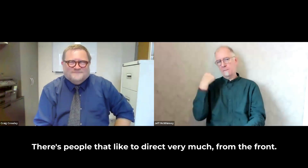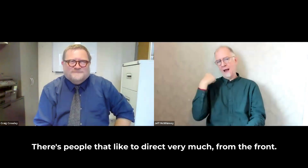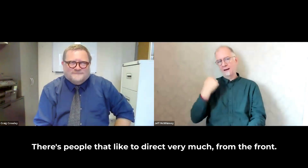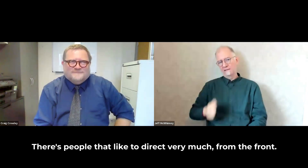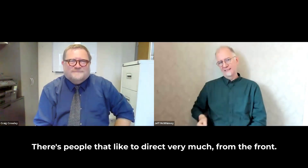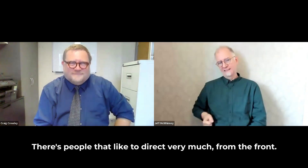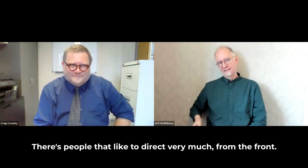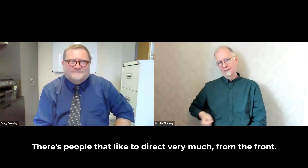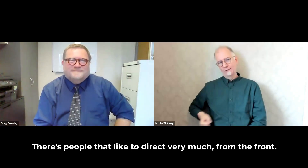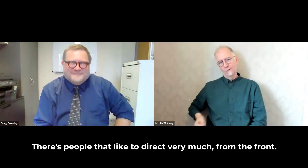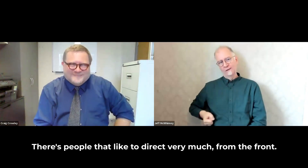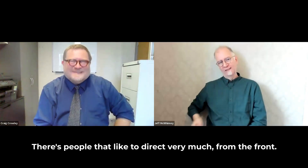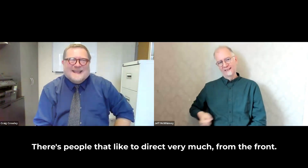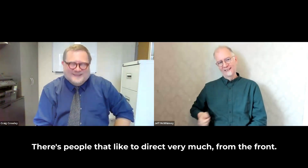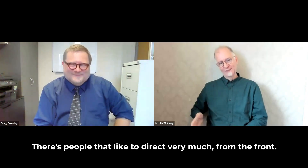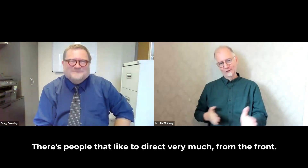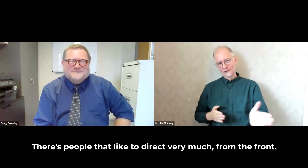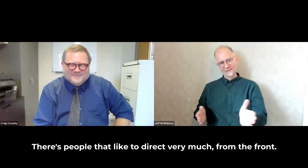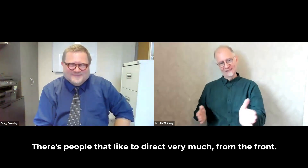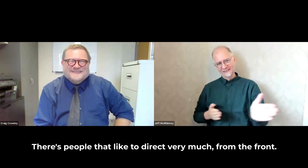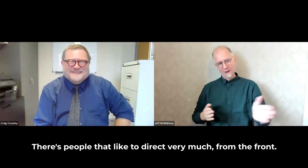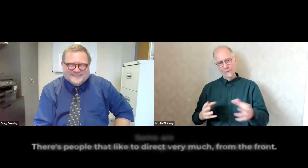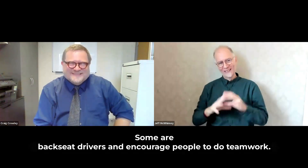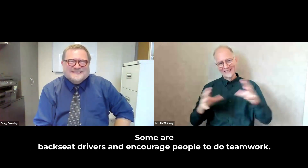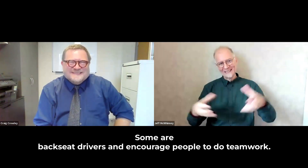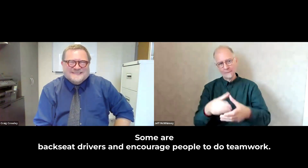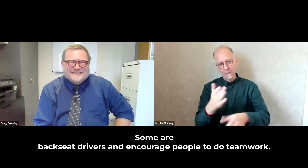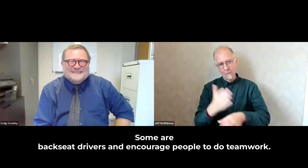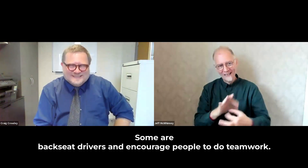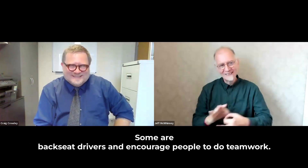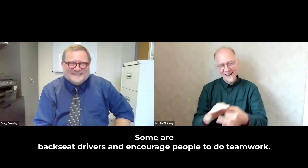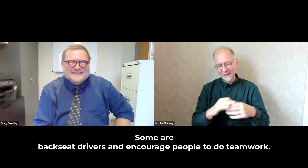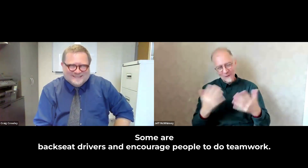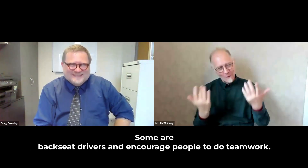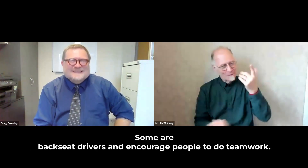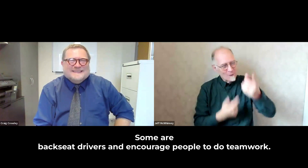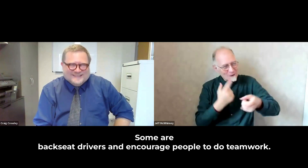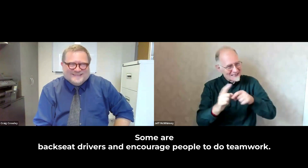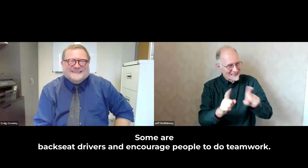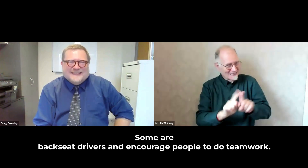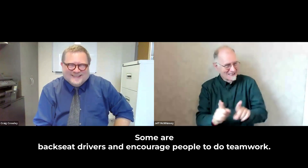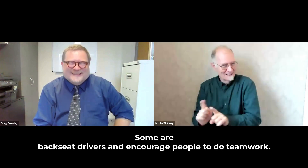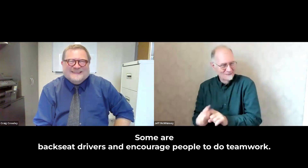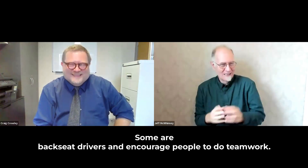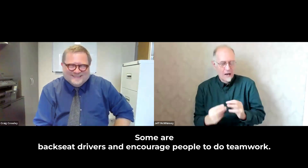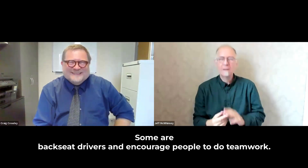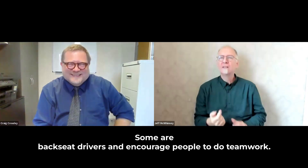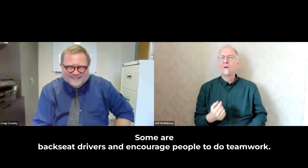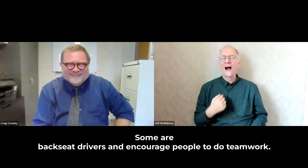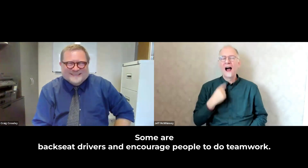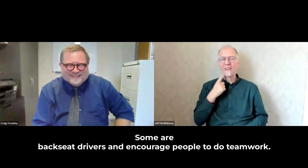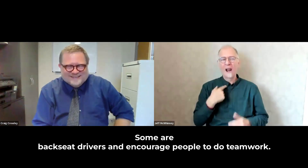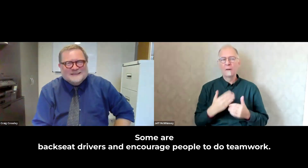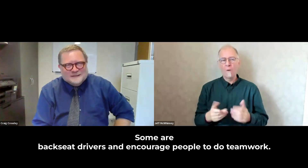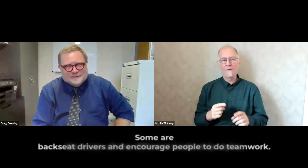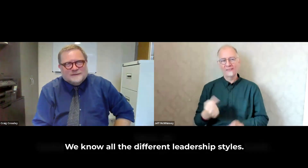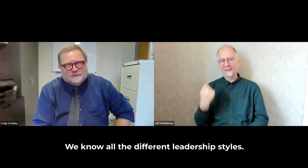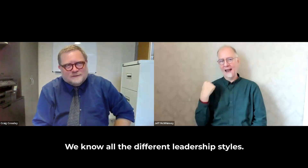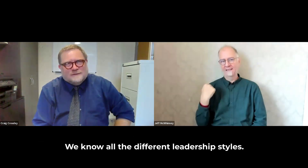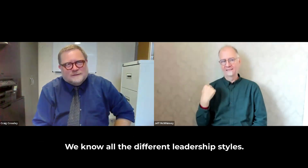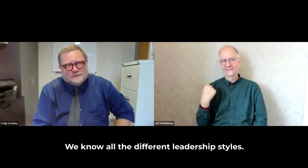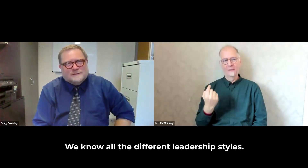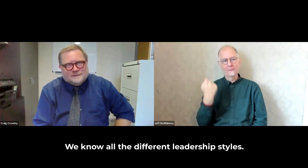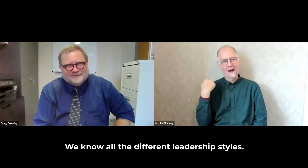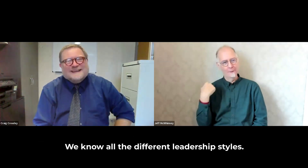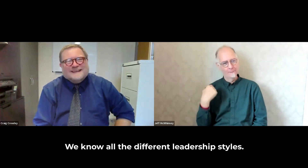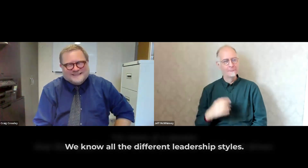much from the front. Some are backseat drivers and encourage people to do teamwork. We know